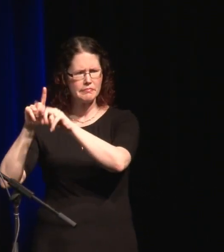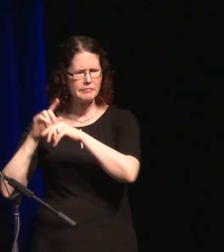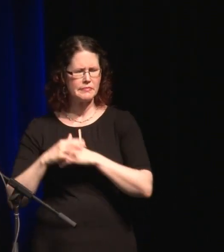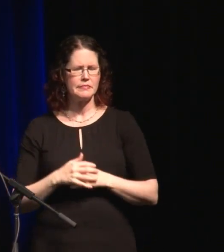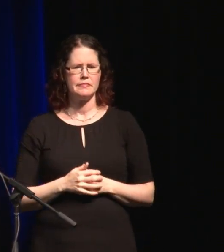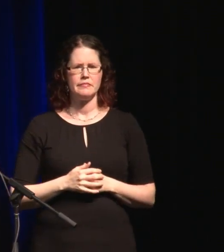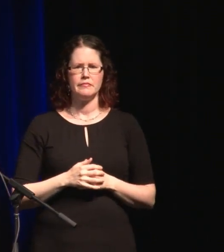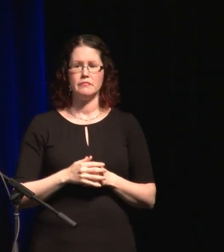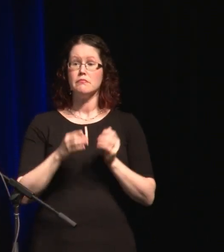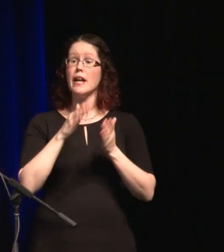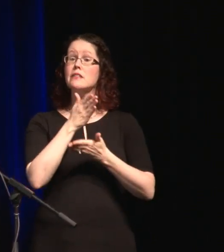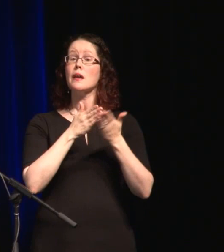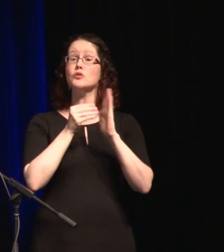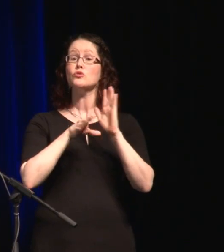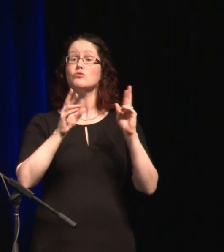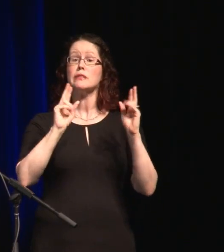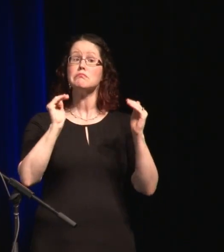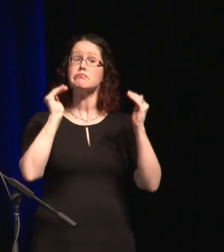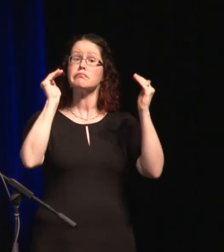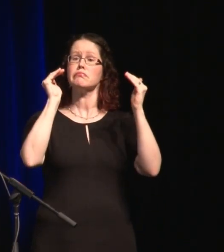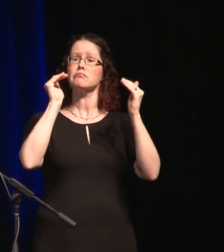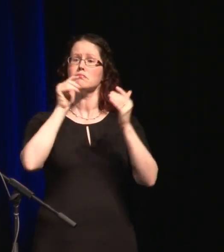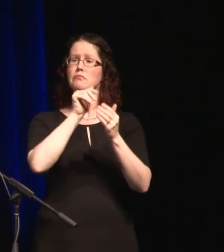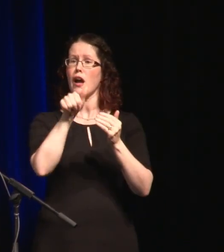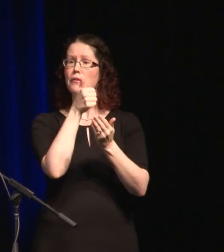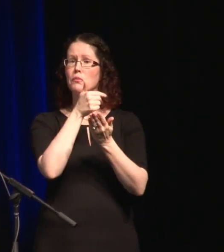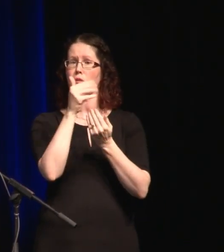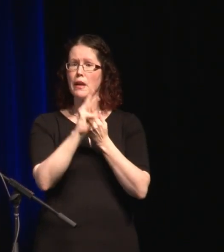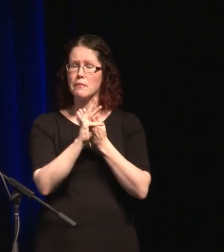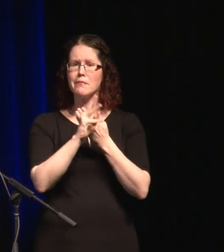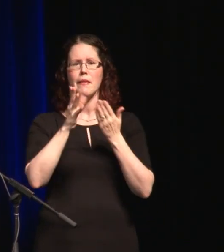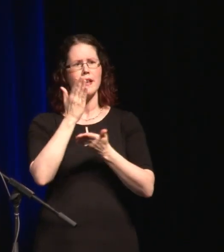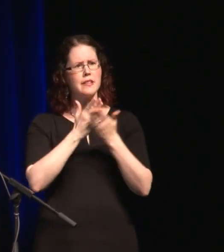and others ready to enter the workforce. Never